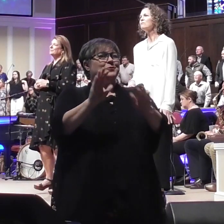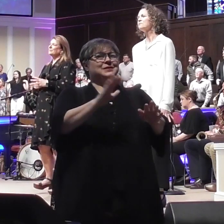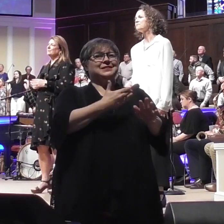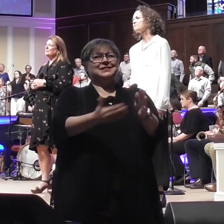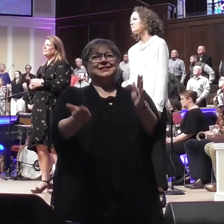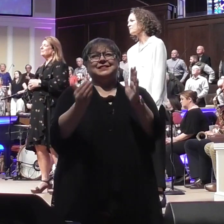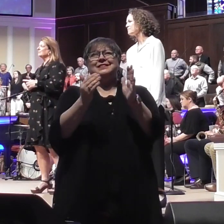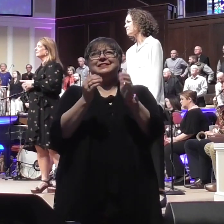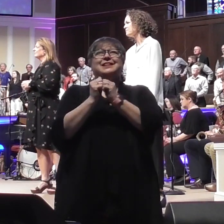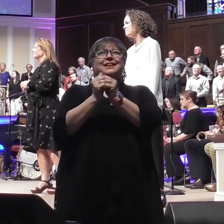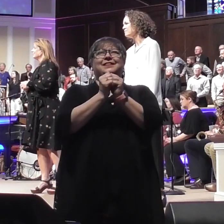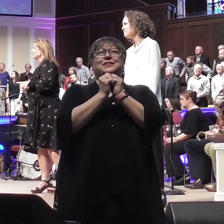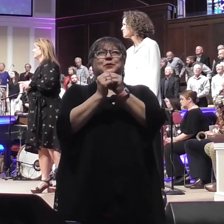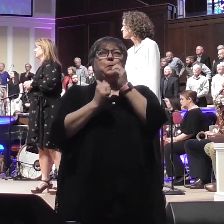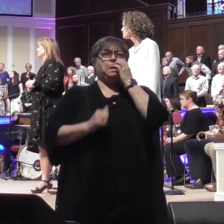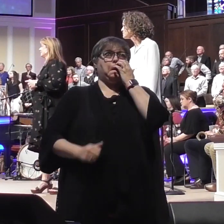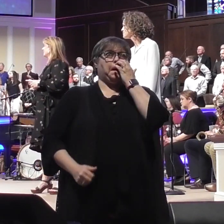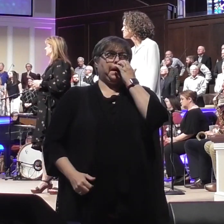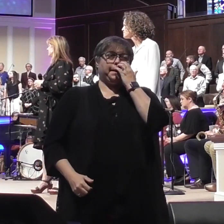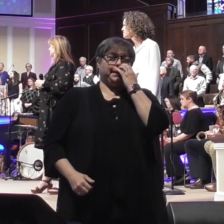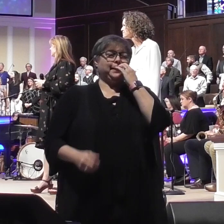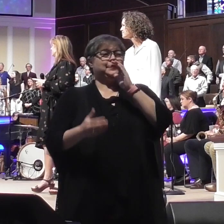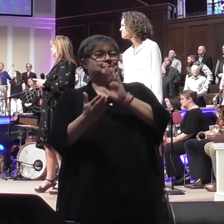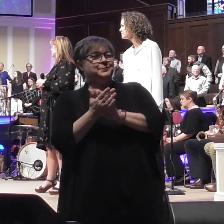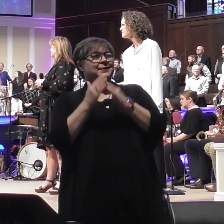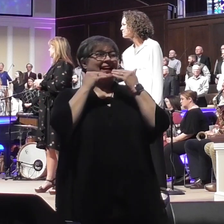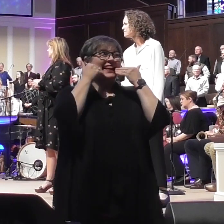face, let's sing it.